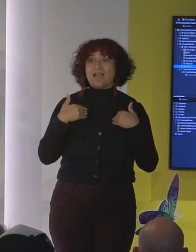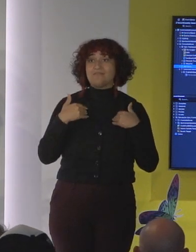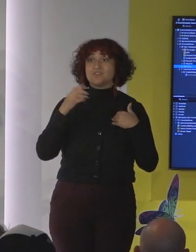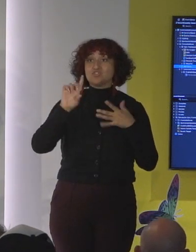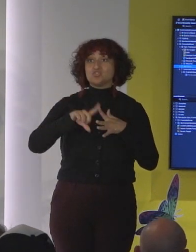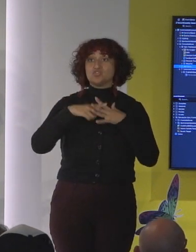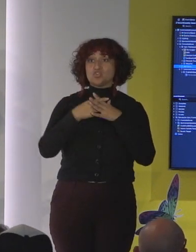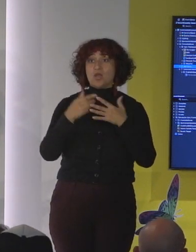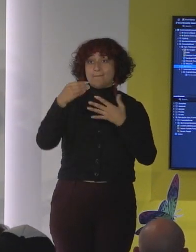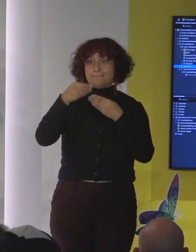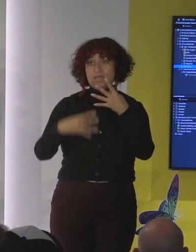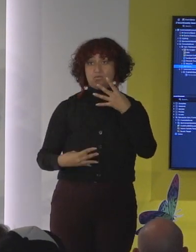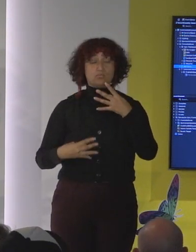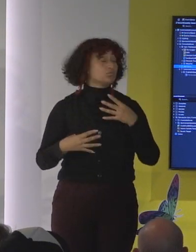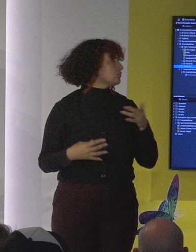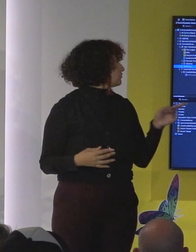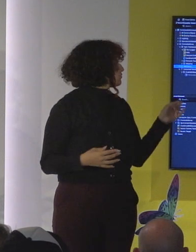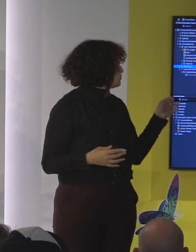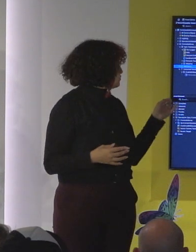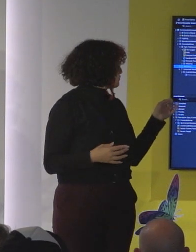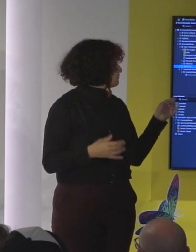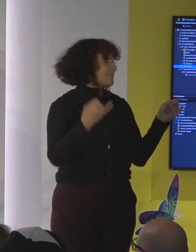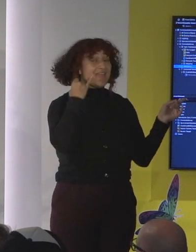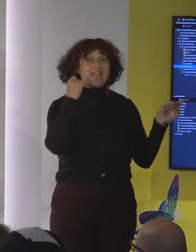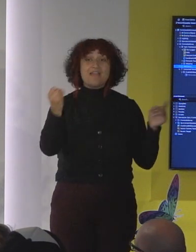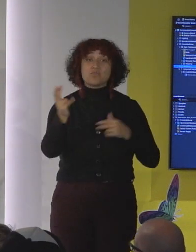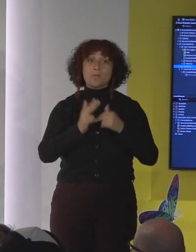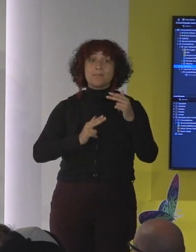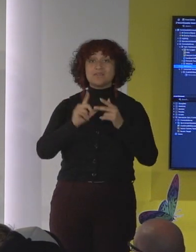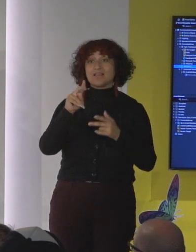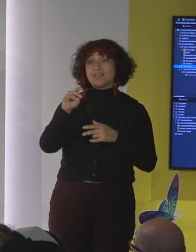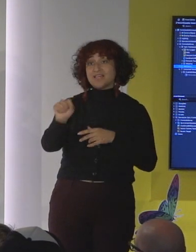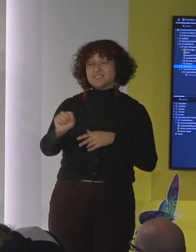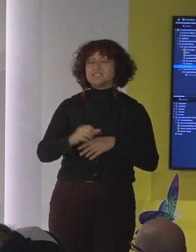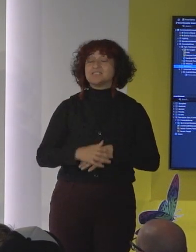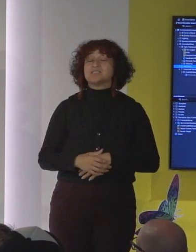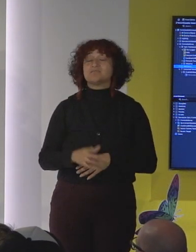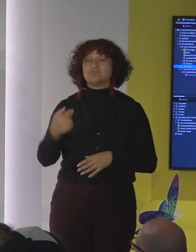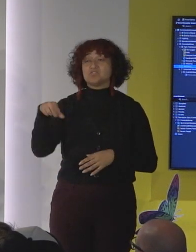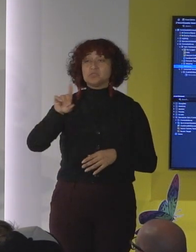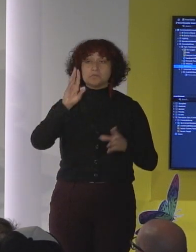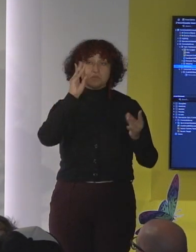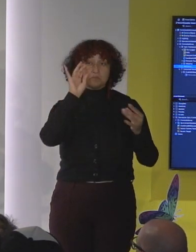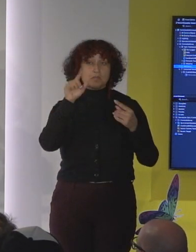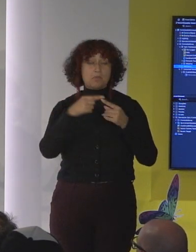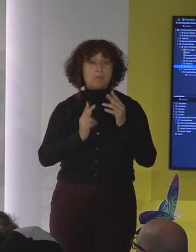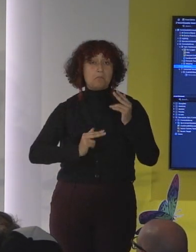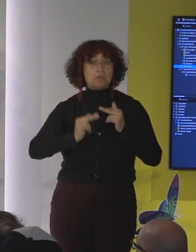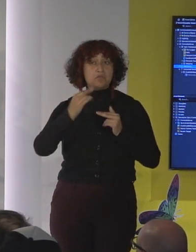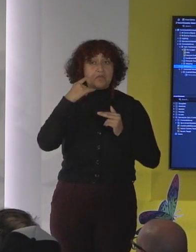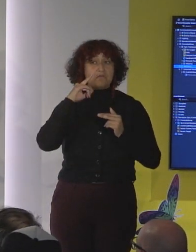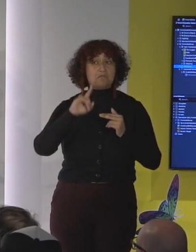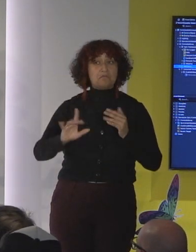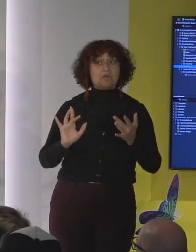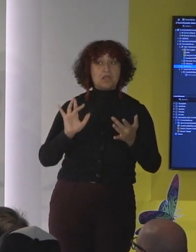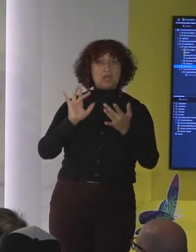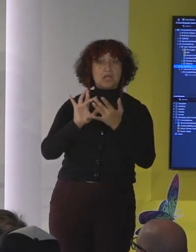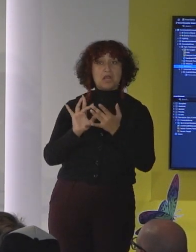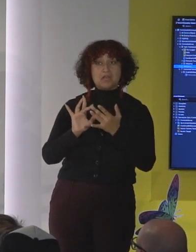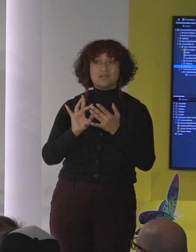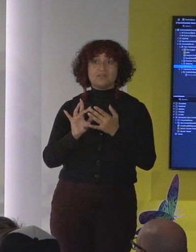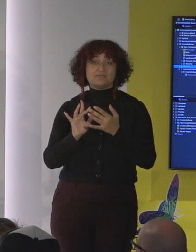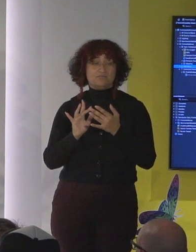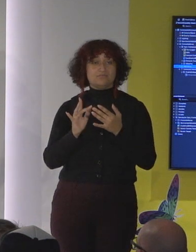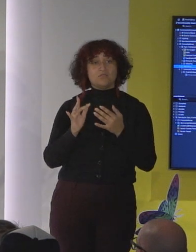menu. So if you're building a lens, you should think about building it for connected cases,